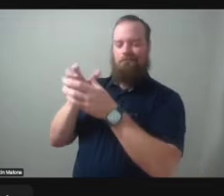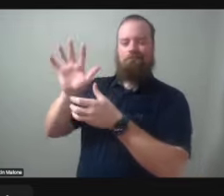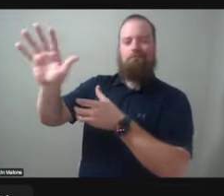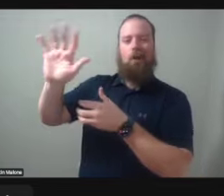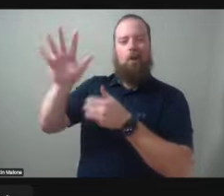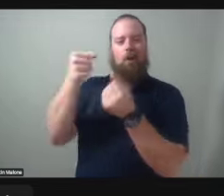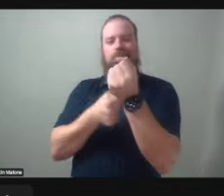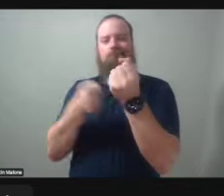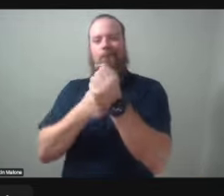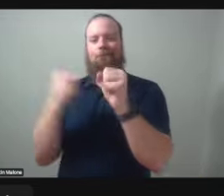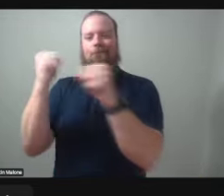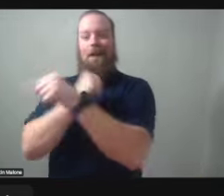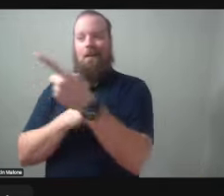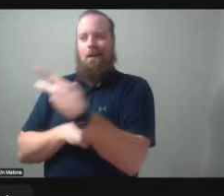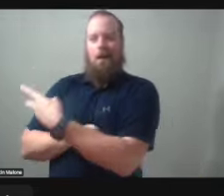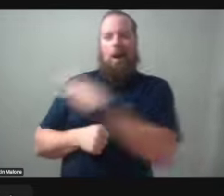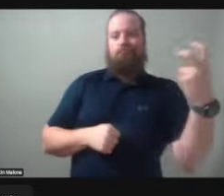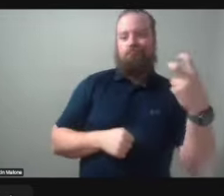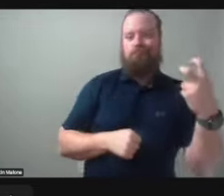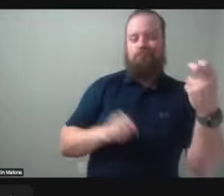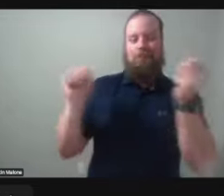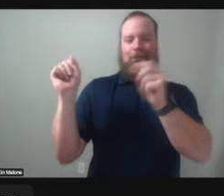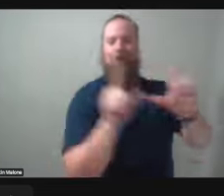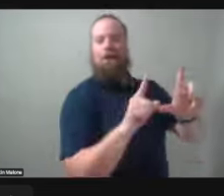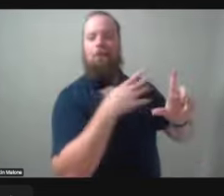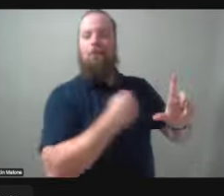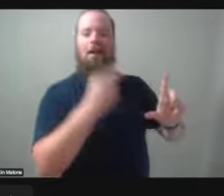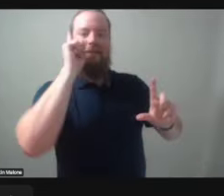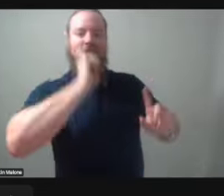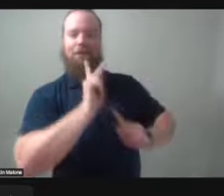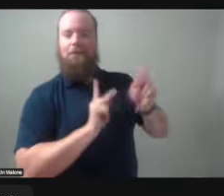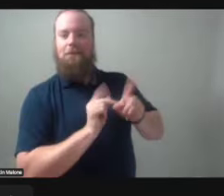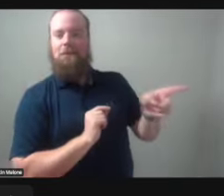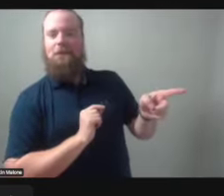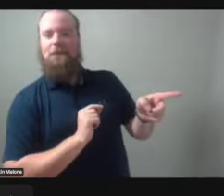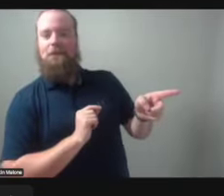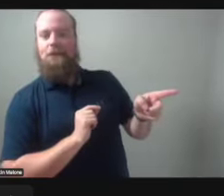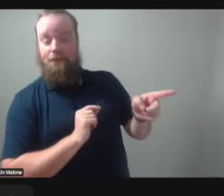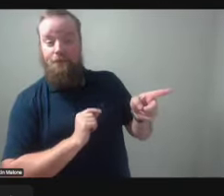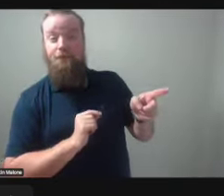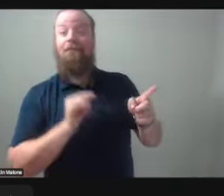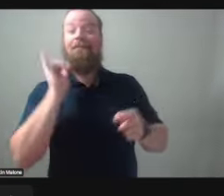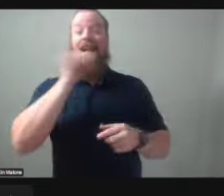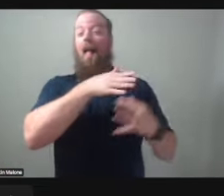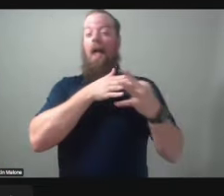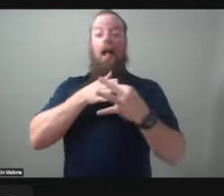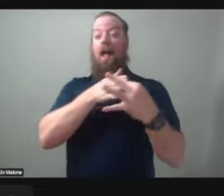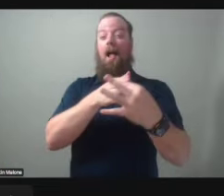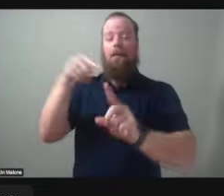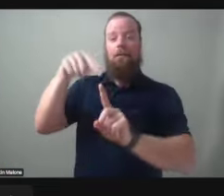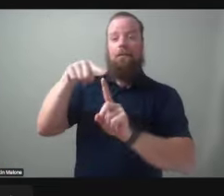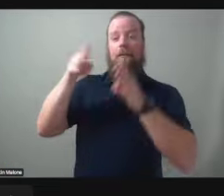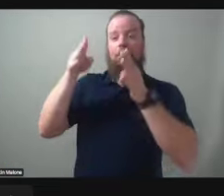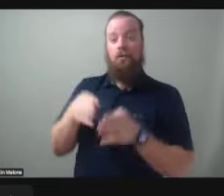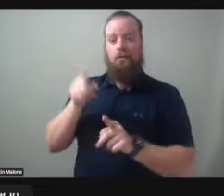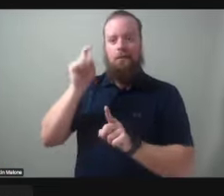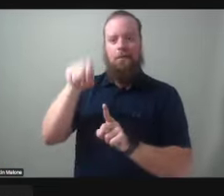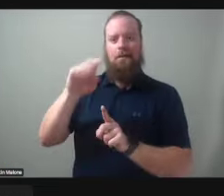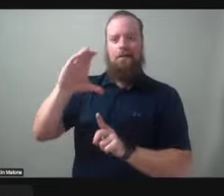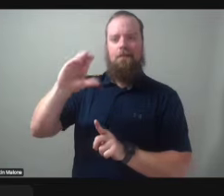white person is now taking the spotlight from the Black or BIPOC deaf